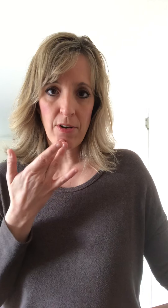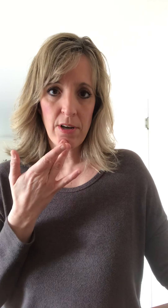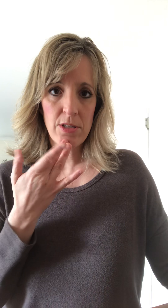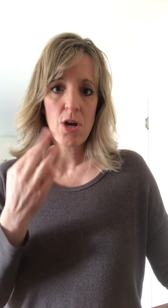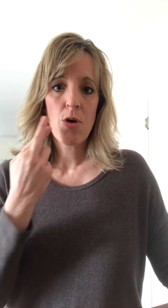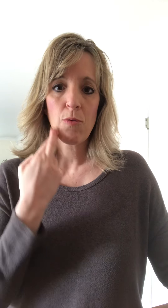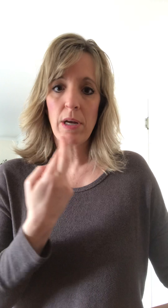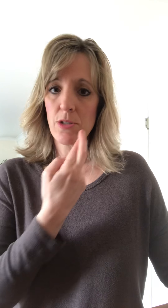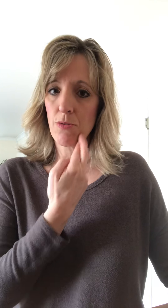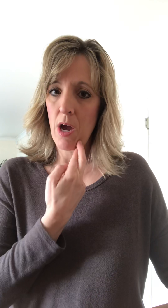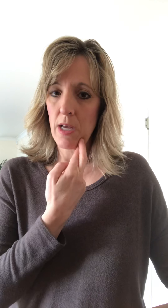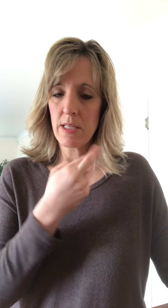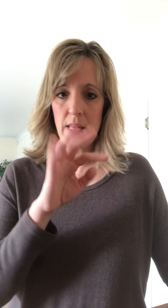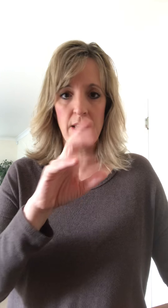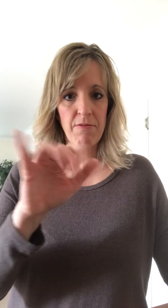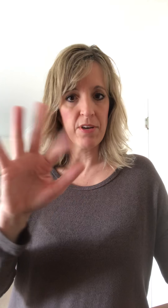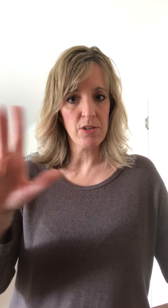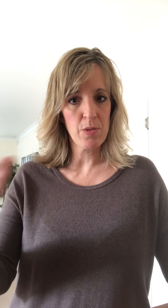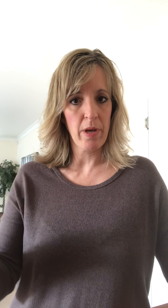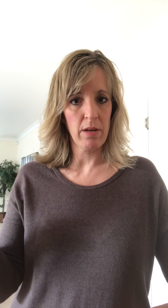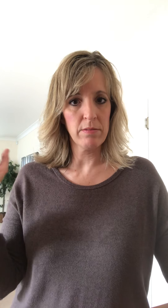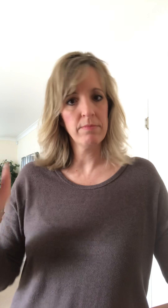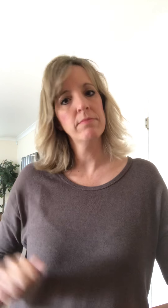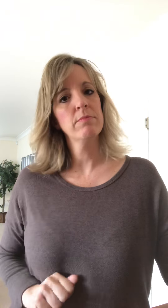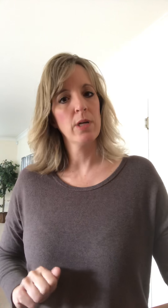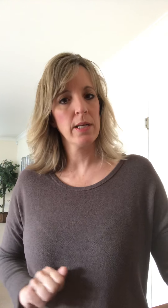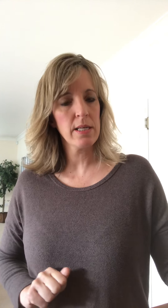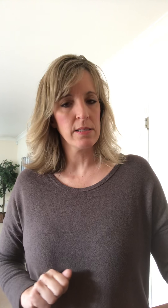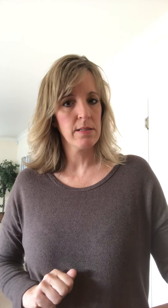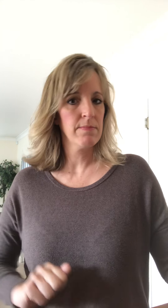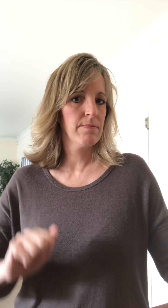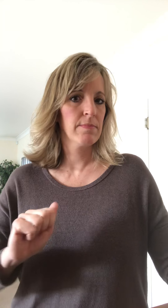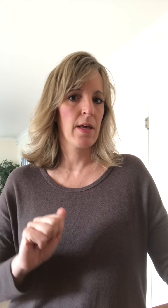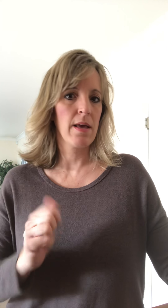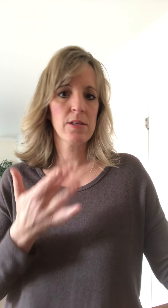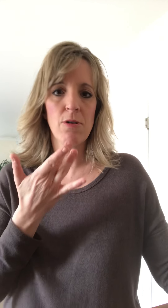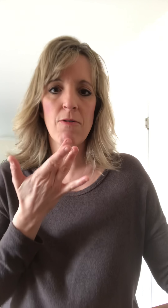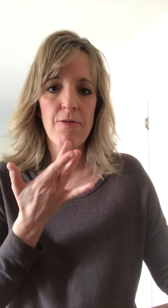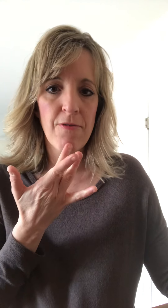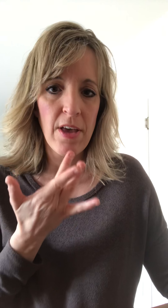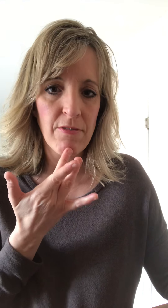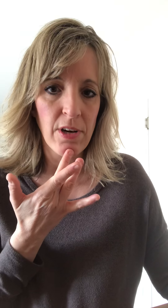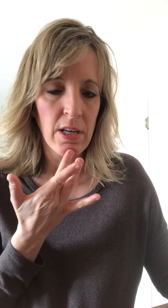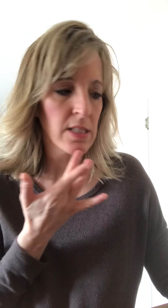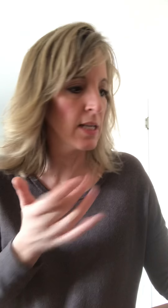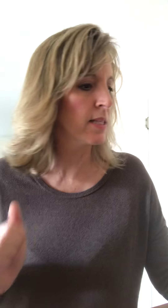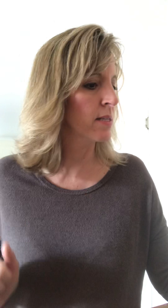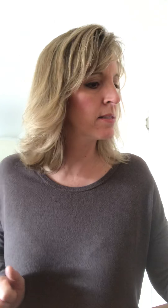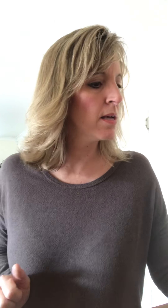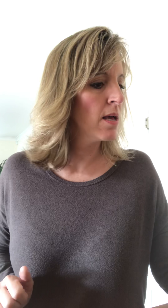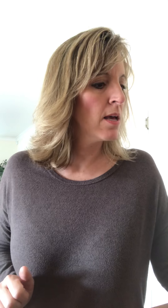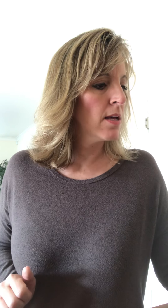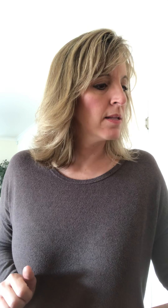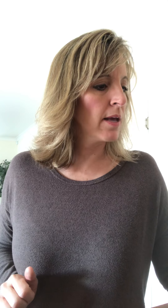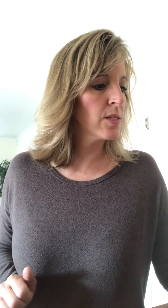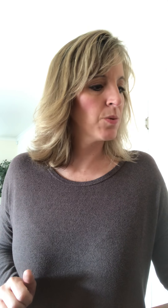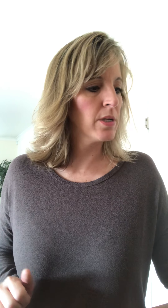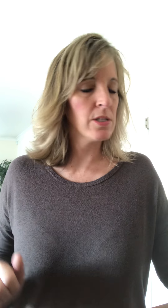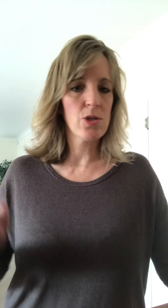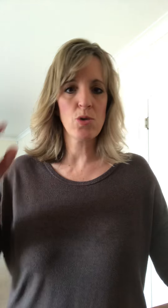favorite restaurant and then finger spell what it is. Okay, so favorite is like this. Next one is